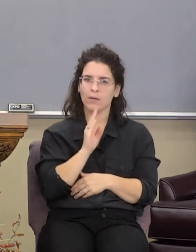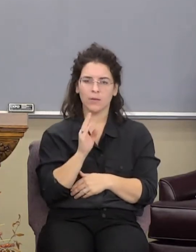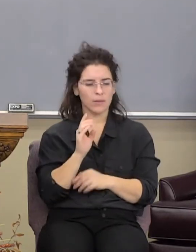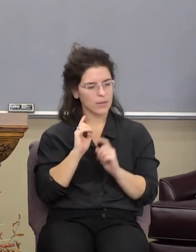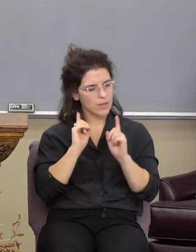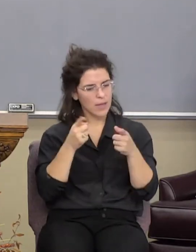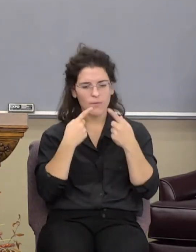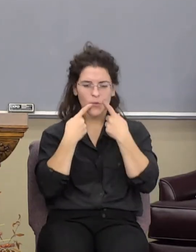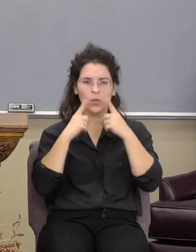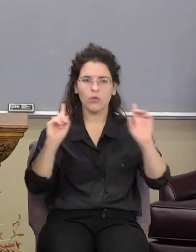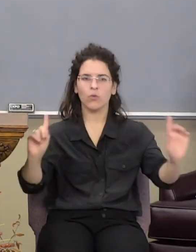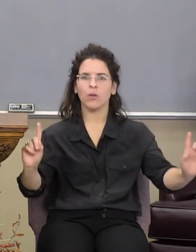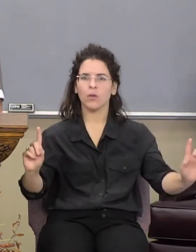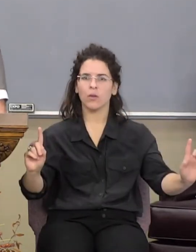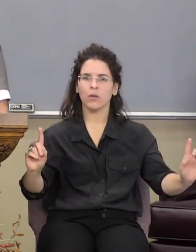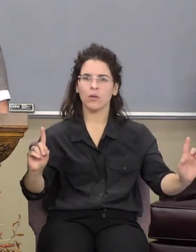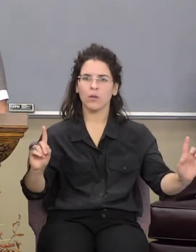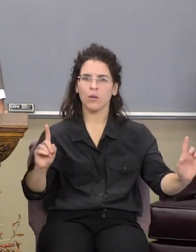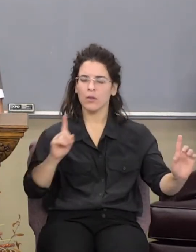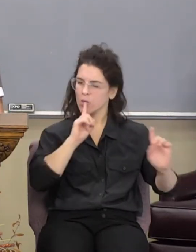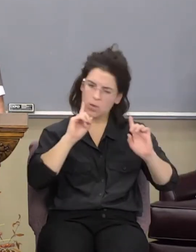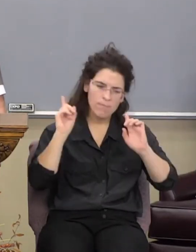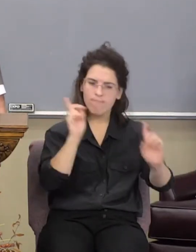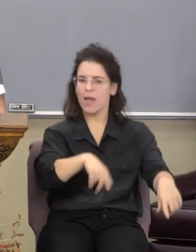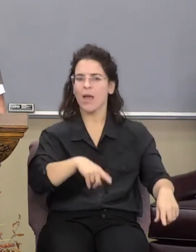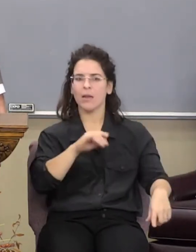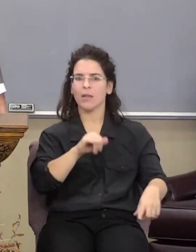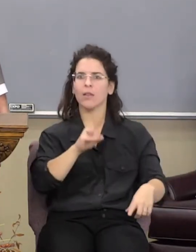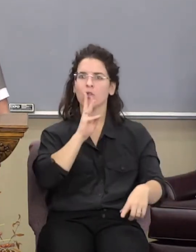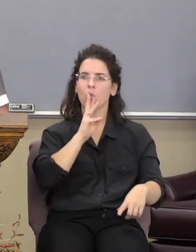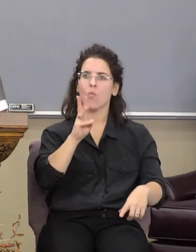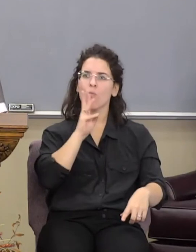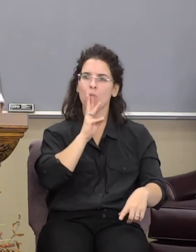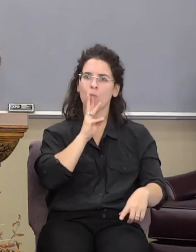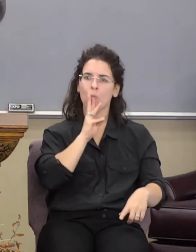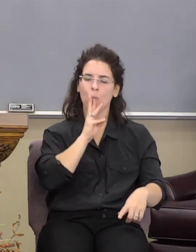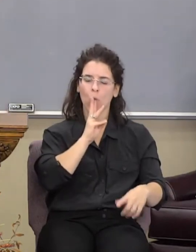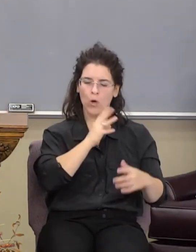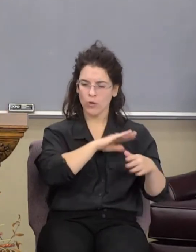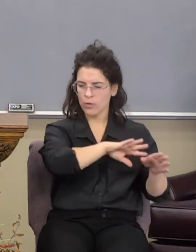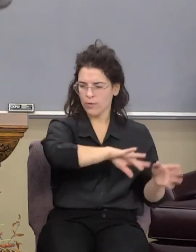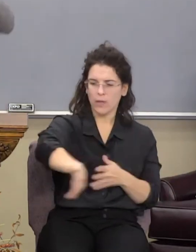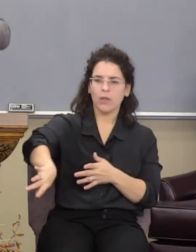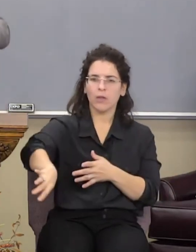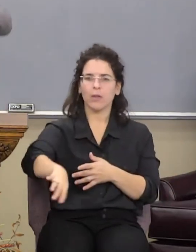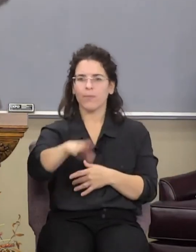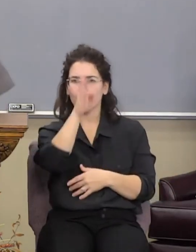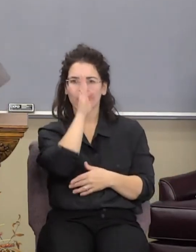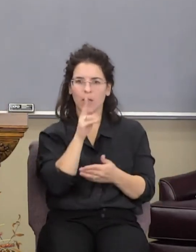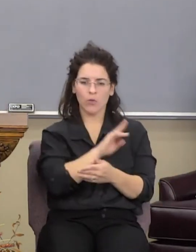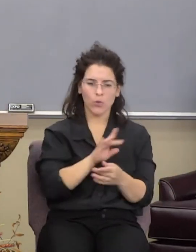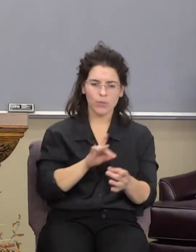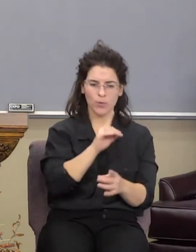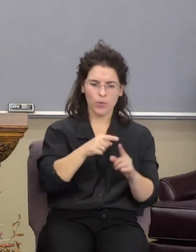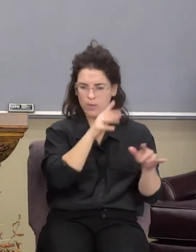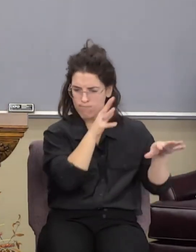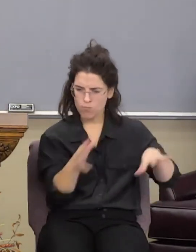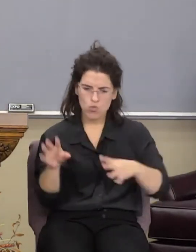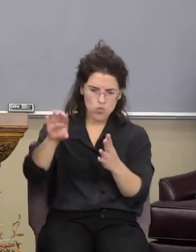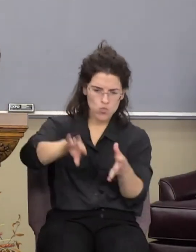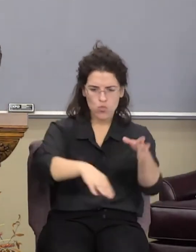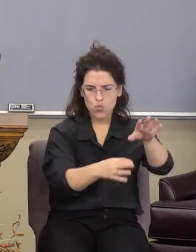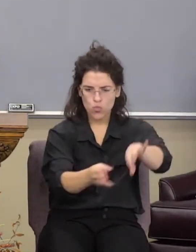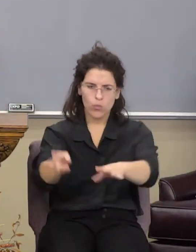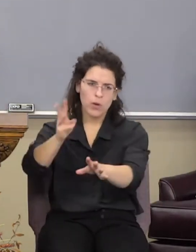the decree. And he commanded that the waters flee. You know what God the Holy Spirit did when he moved upon the face of